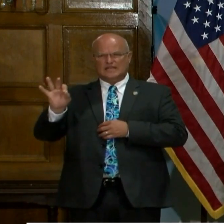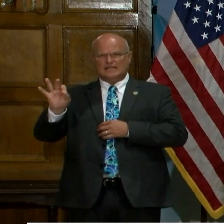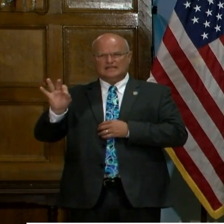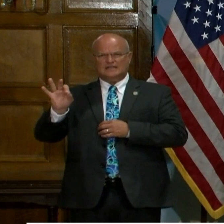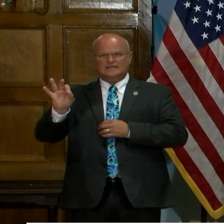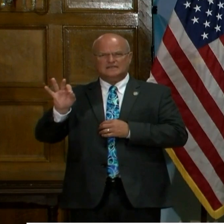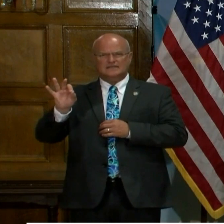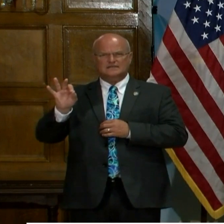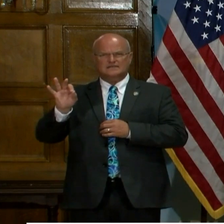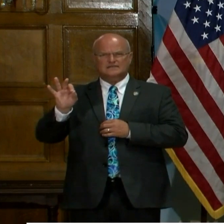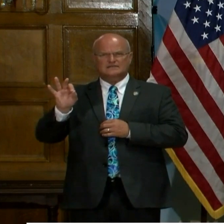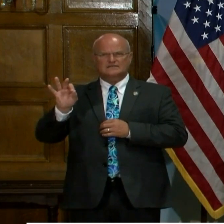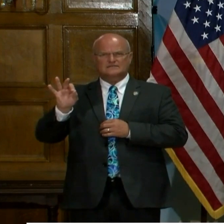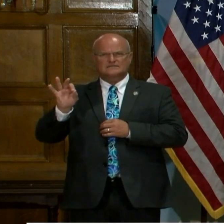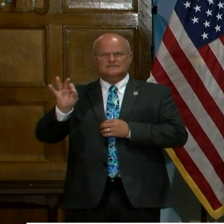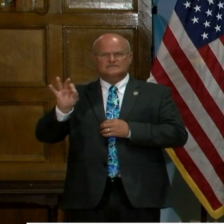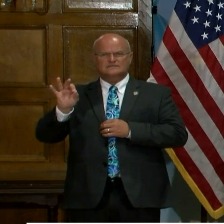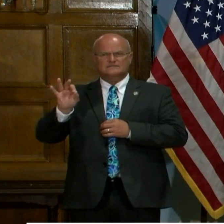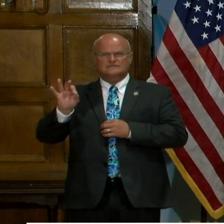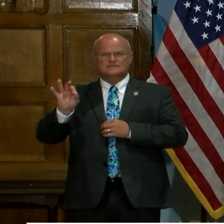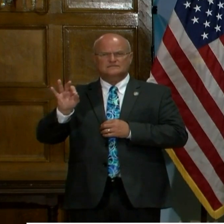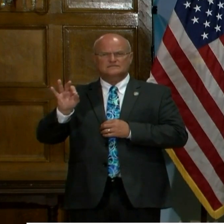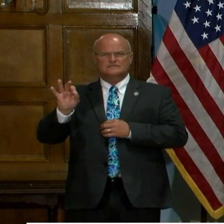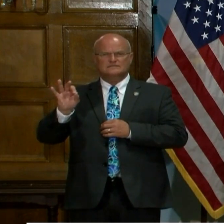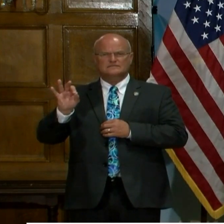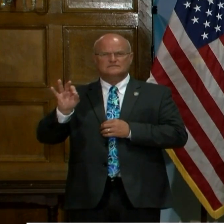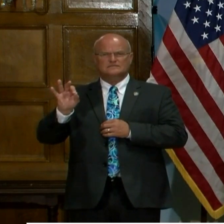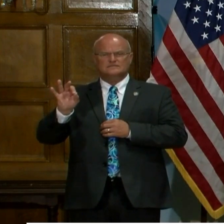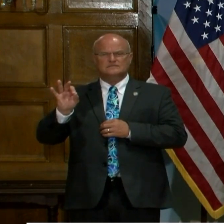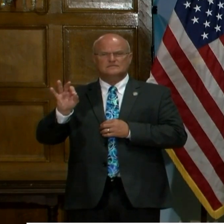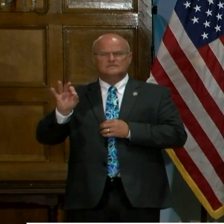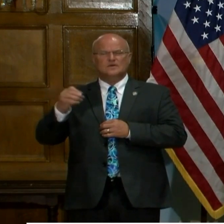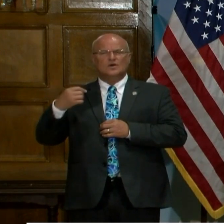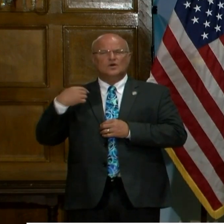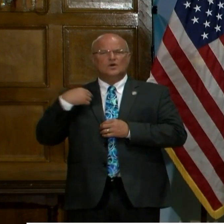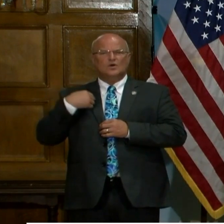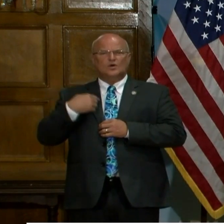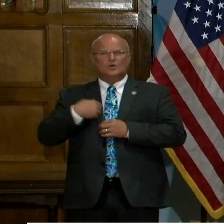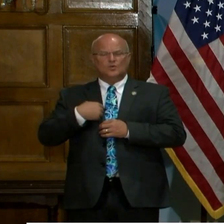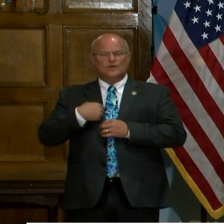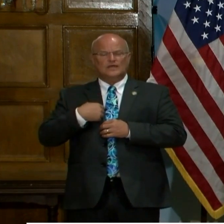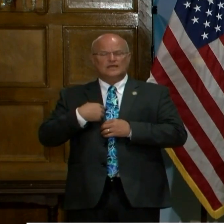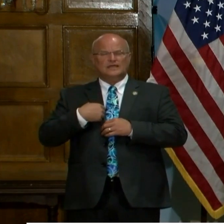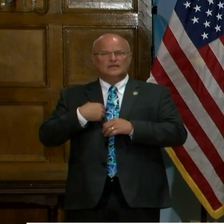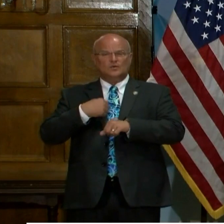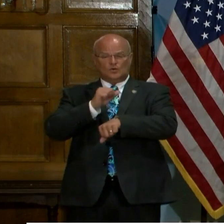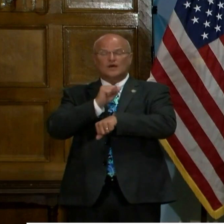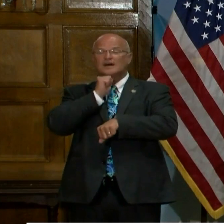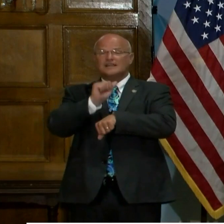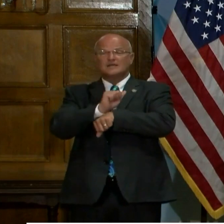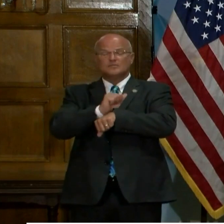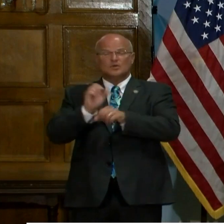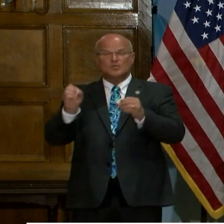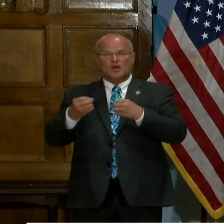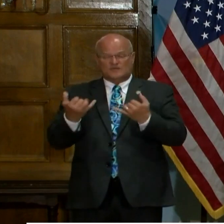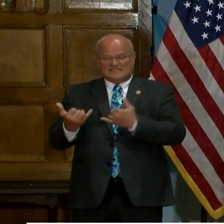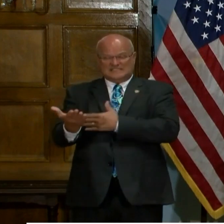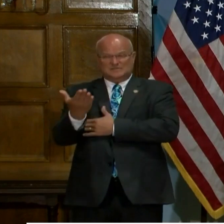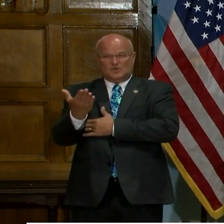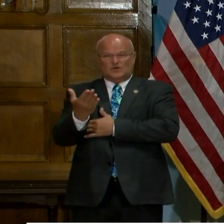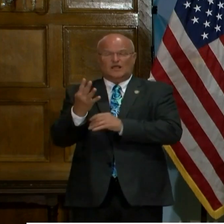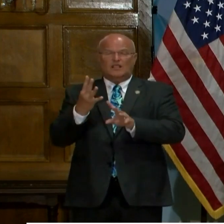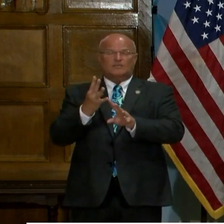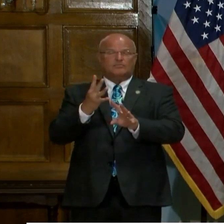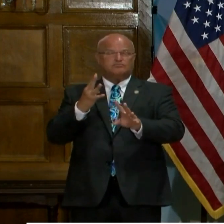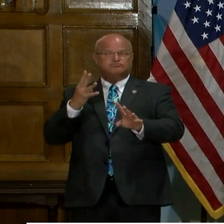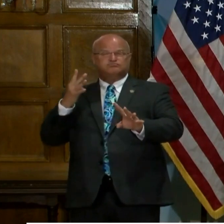so the unemployment number is, good to go down to 8%. We were at the unemployment office this morning, and I mean, there's a very